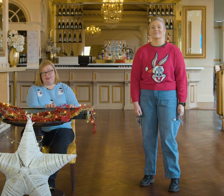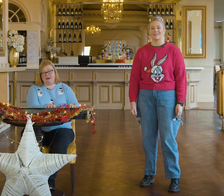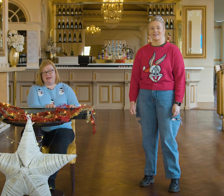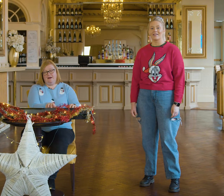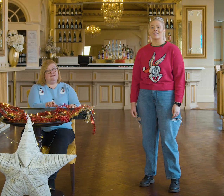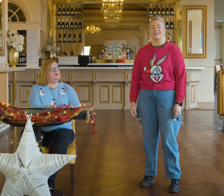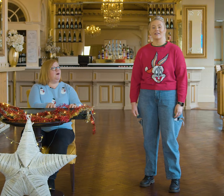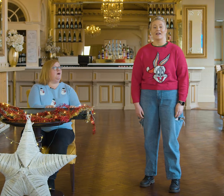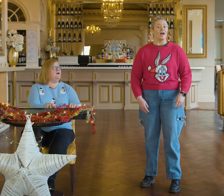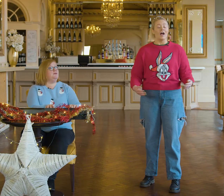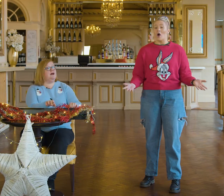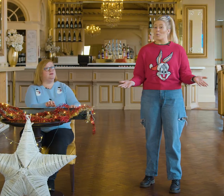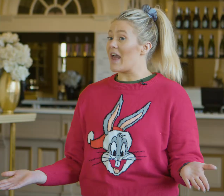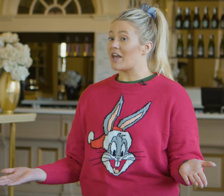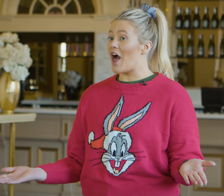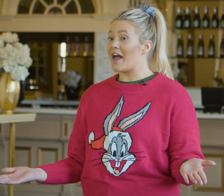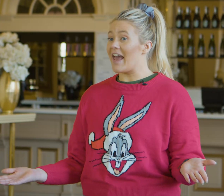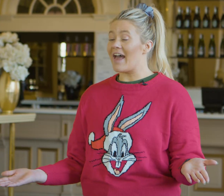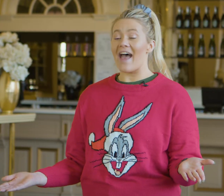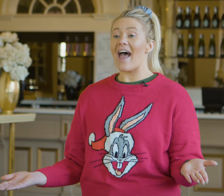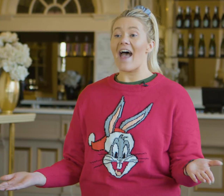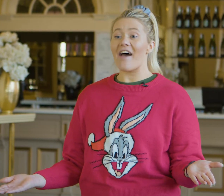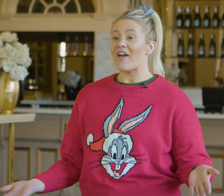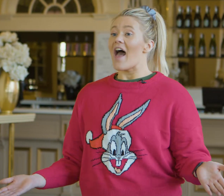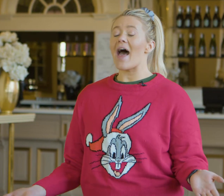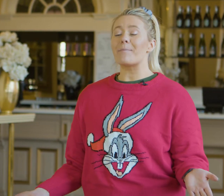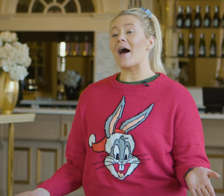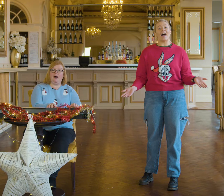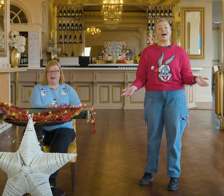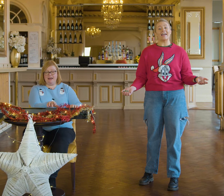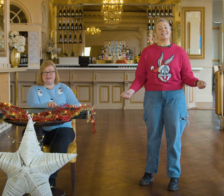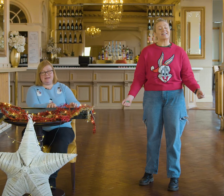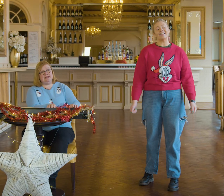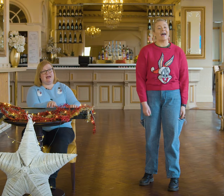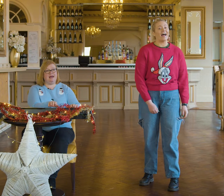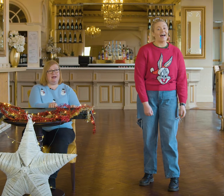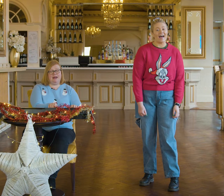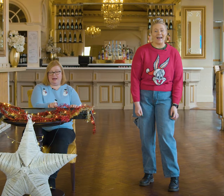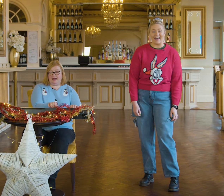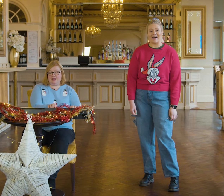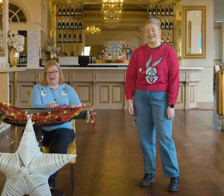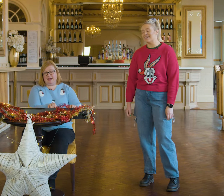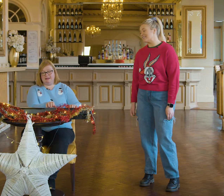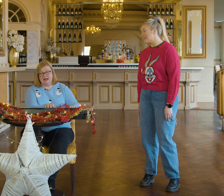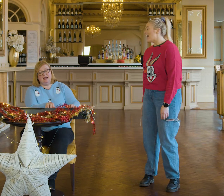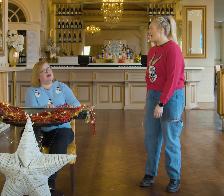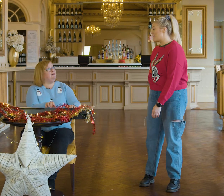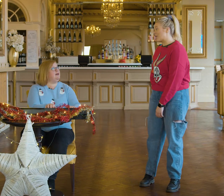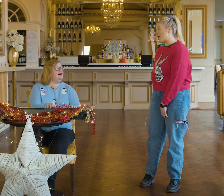3, 4, 1. We're gonna have a party tonight. I'm